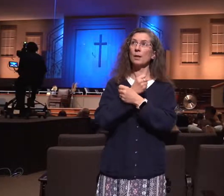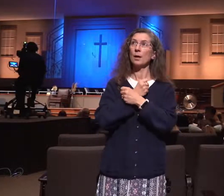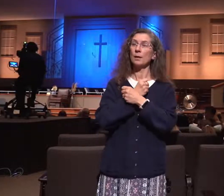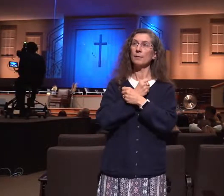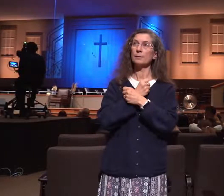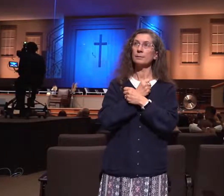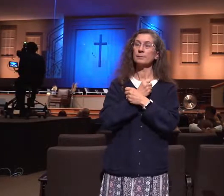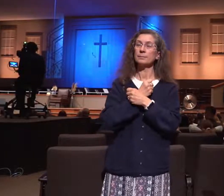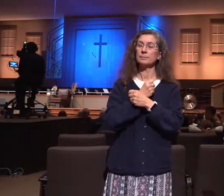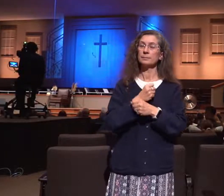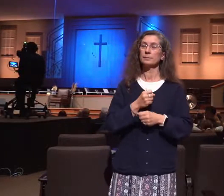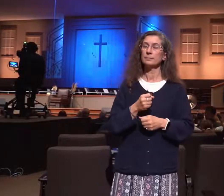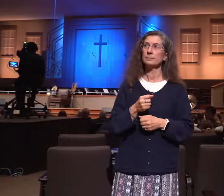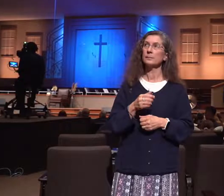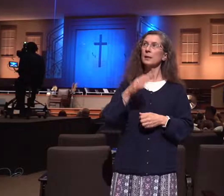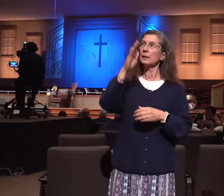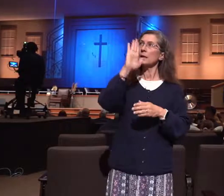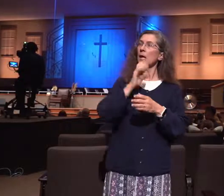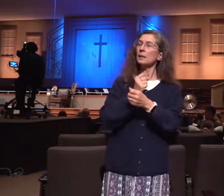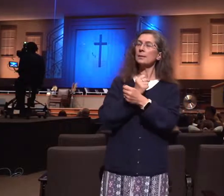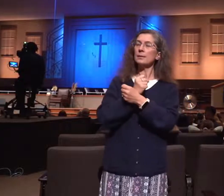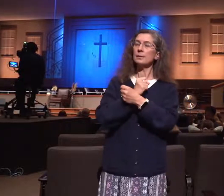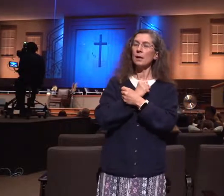loves, and God loves missions.